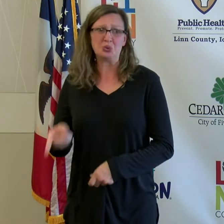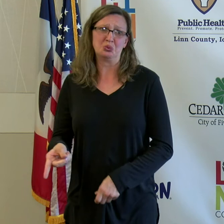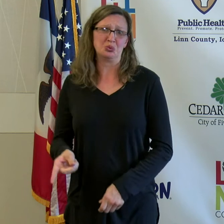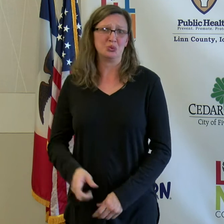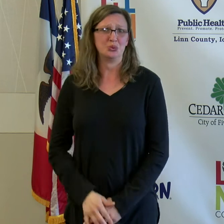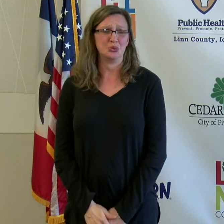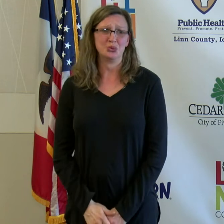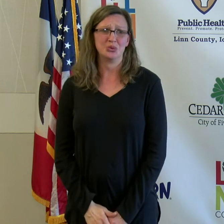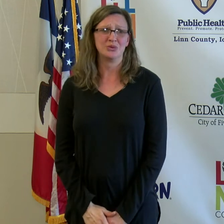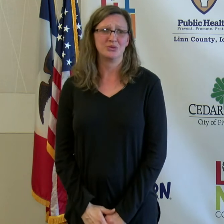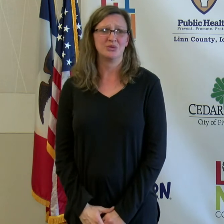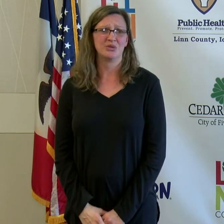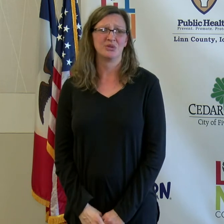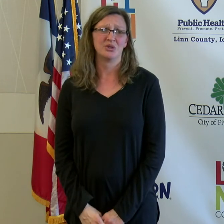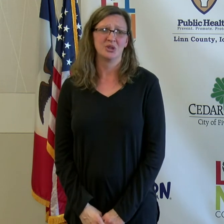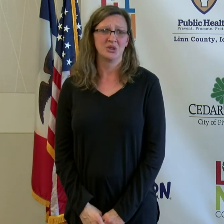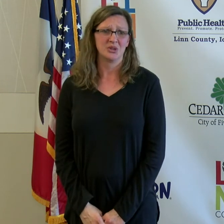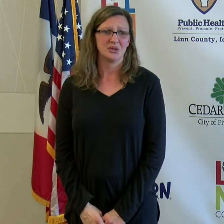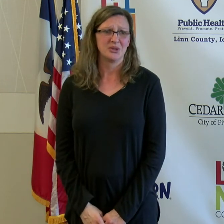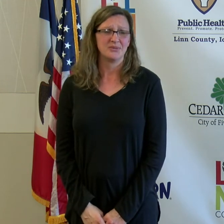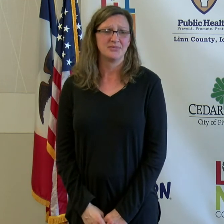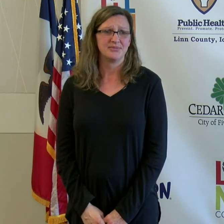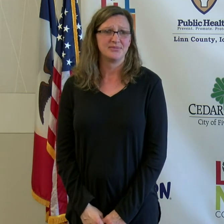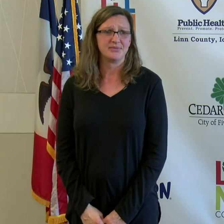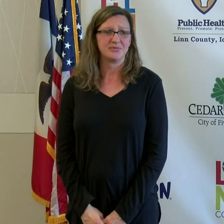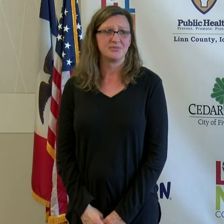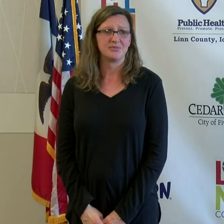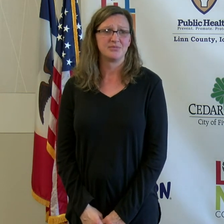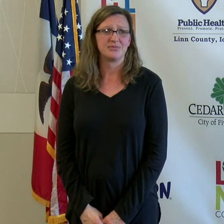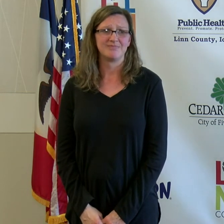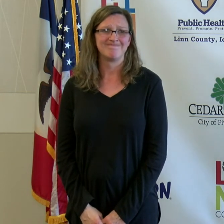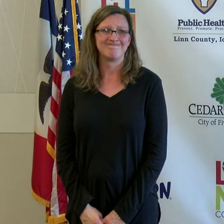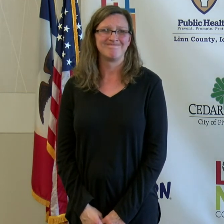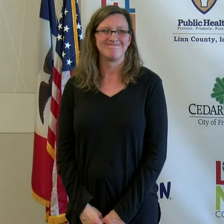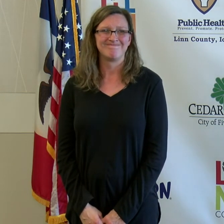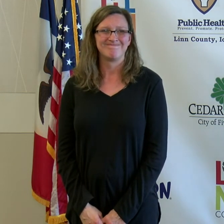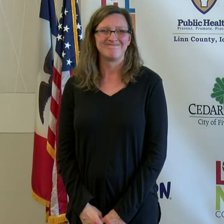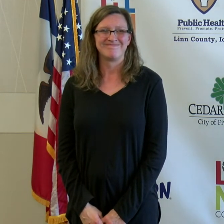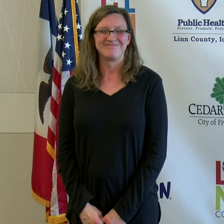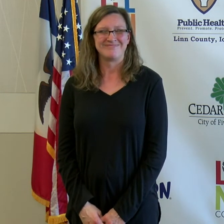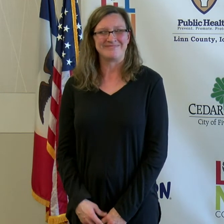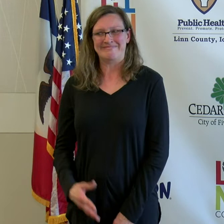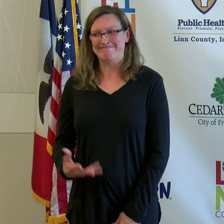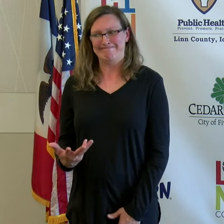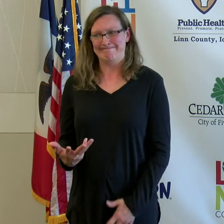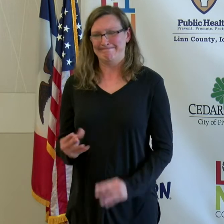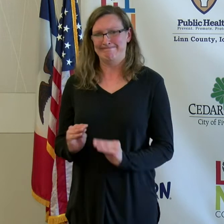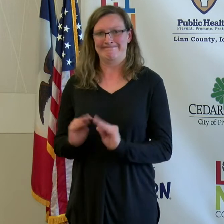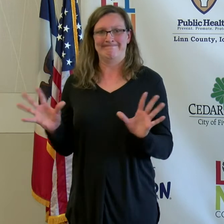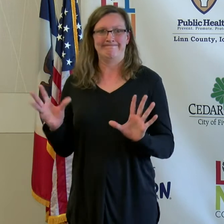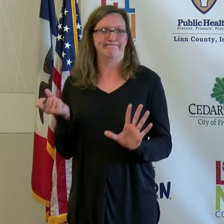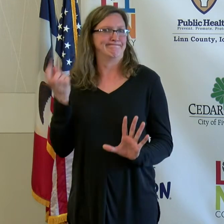supervisor. We also want to ask about how people.